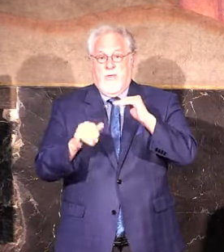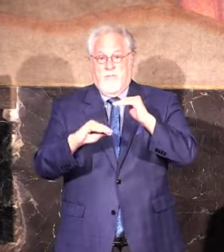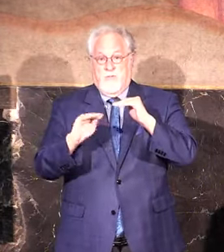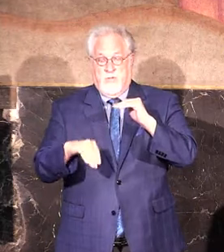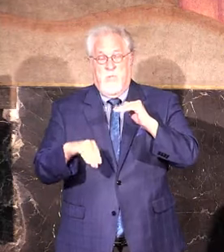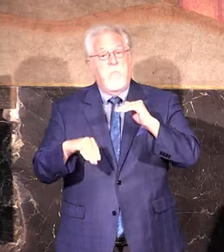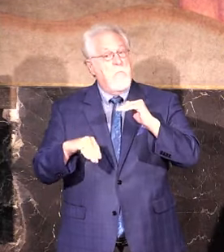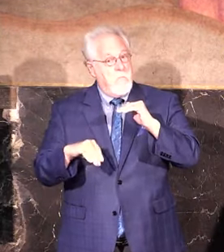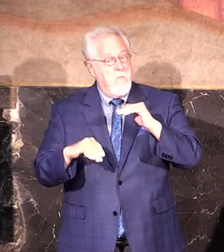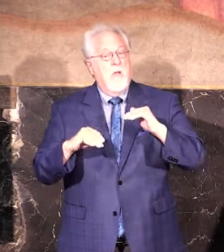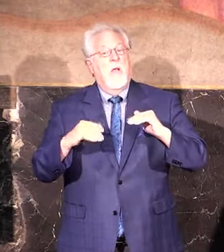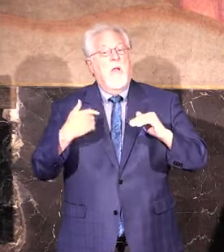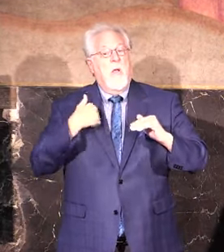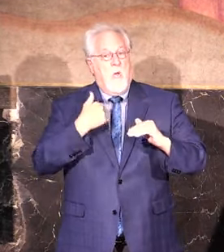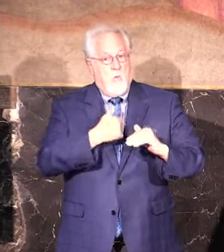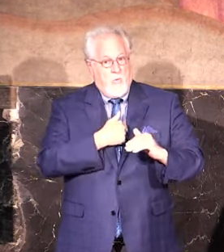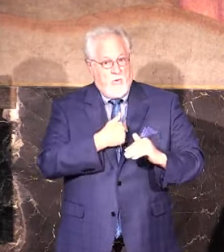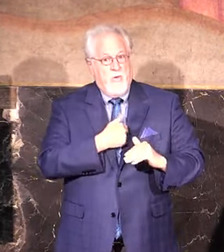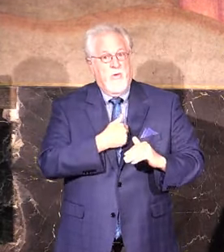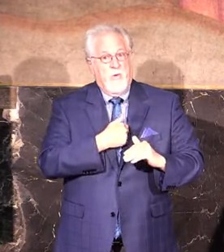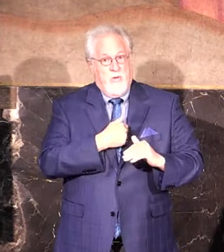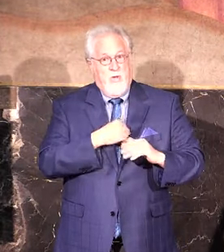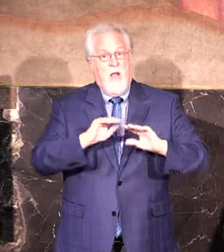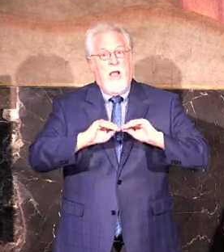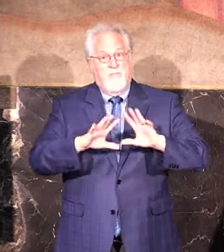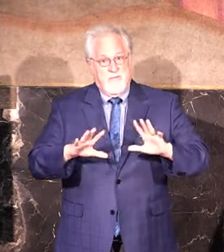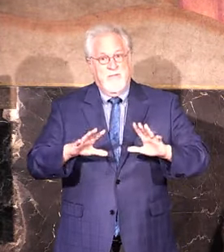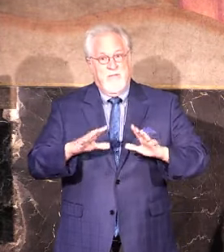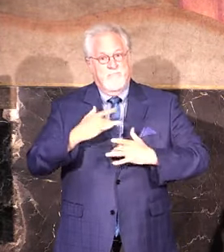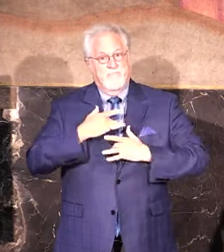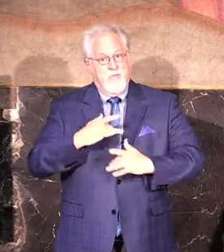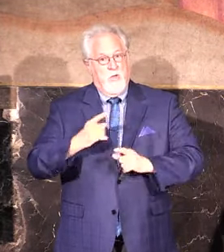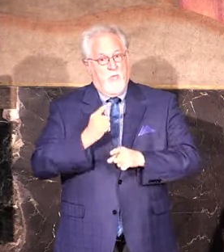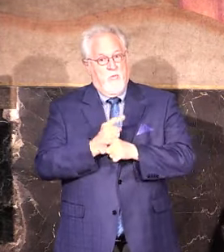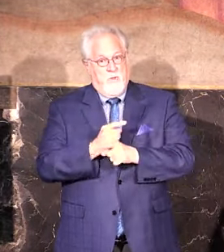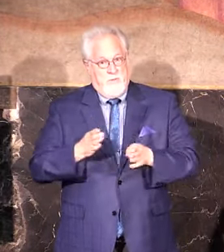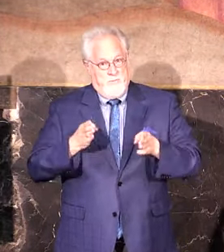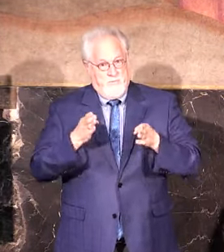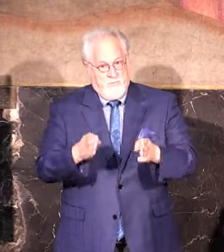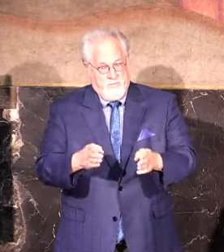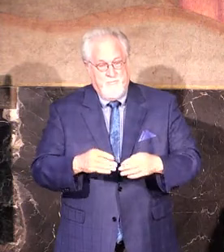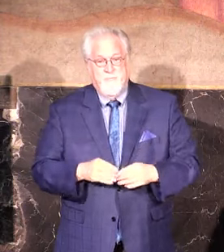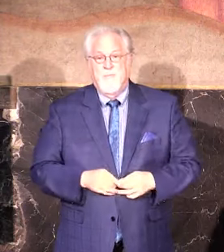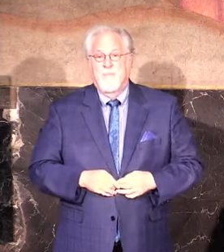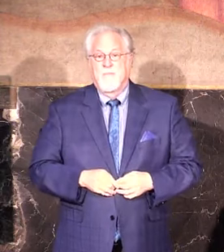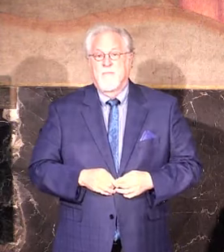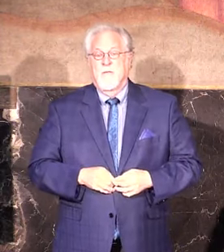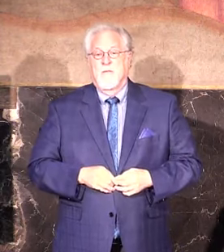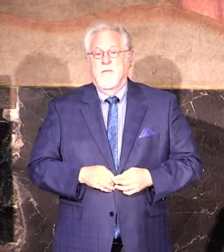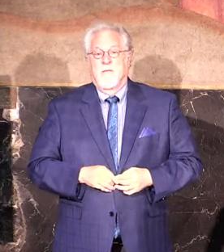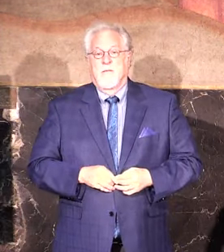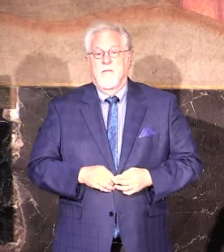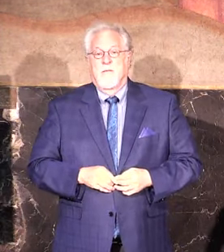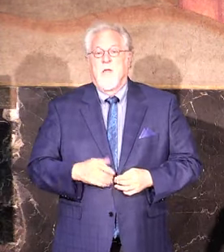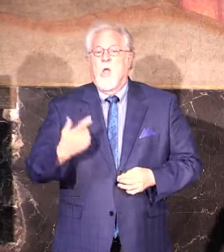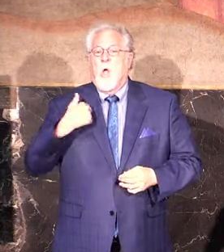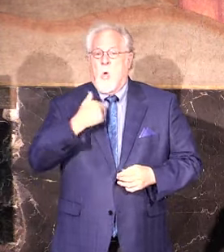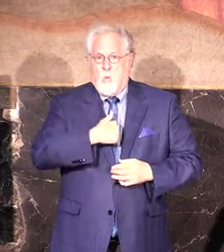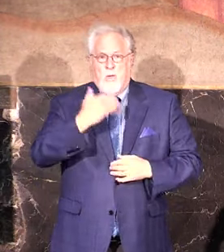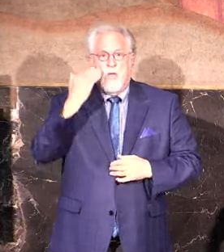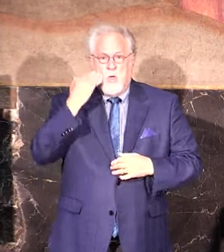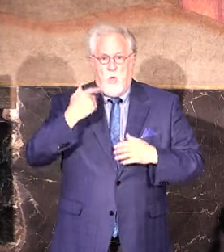so we're obviously trending in the right direction there as well. We know that